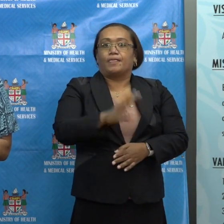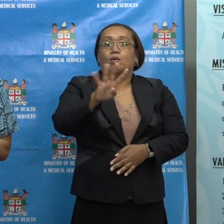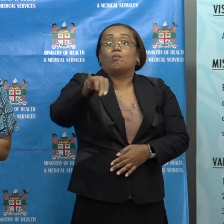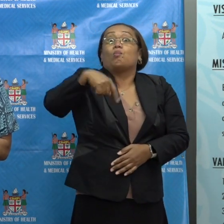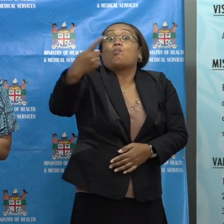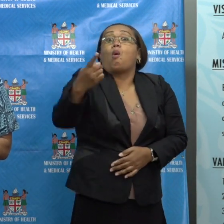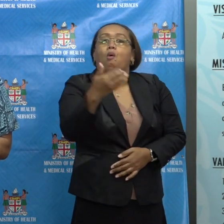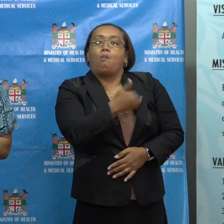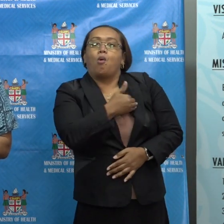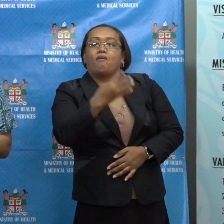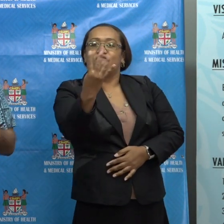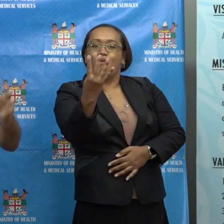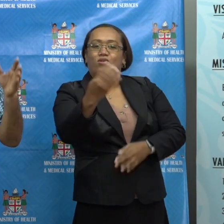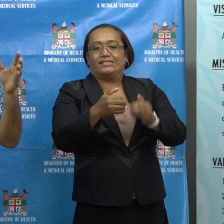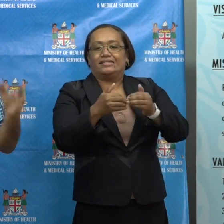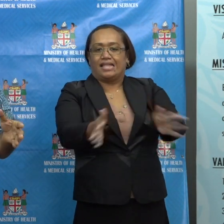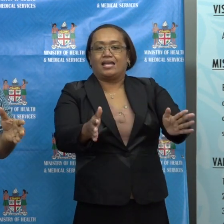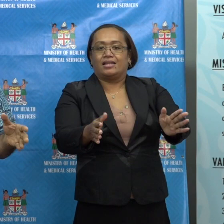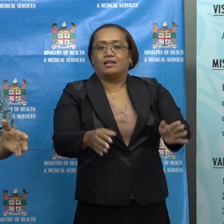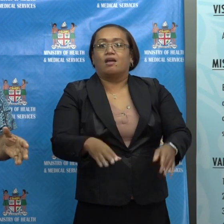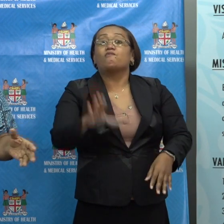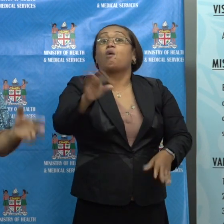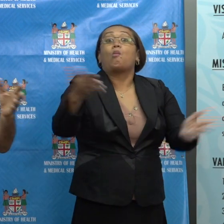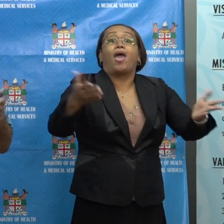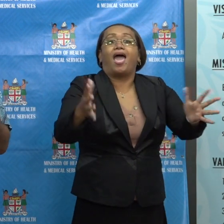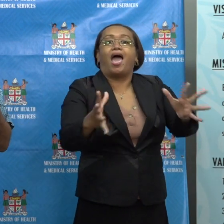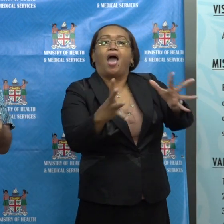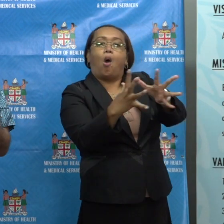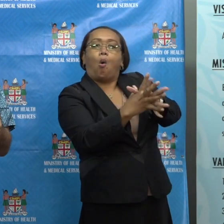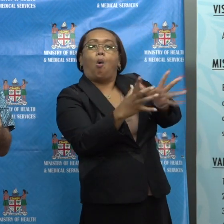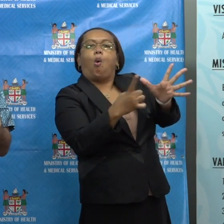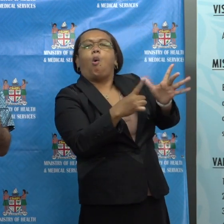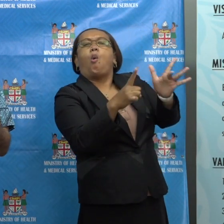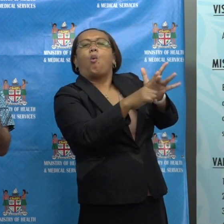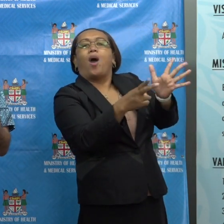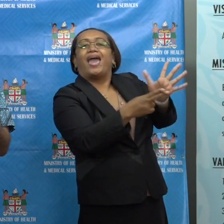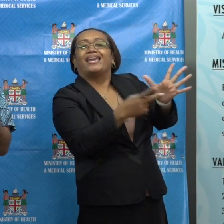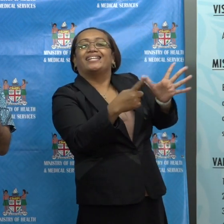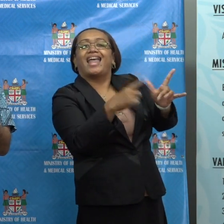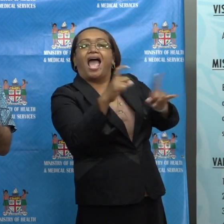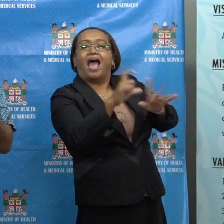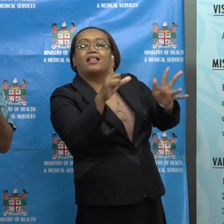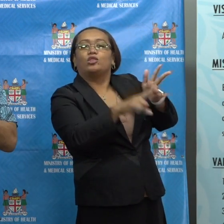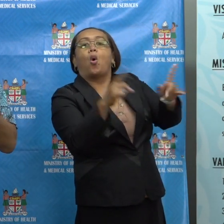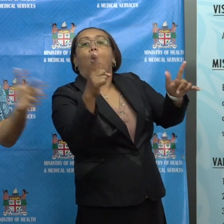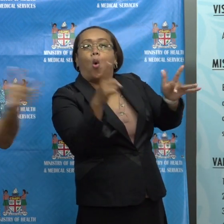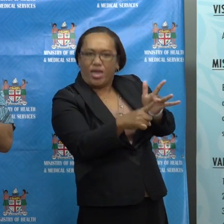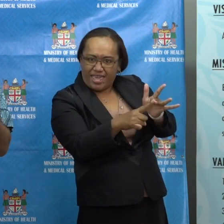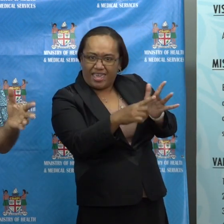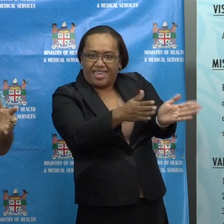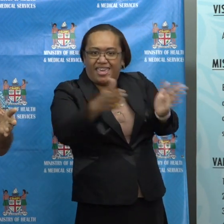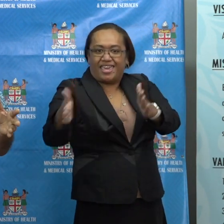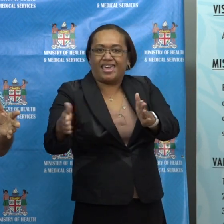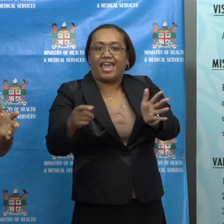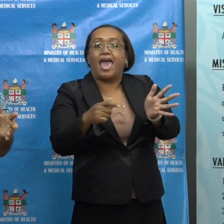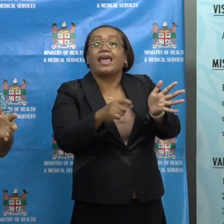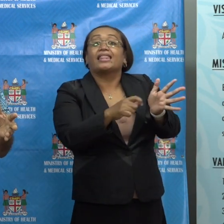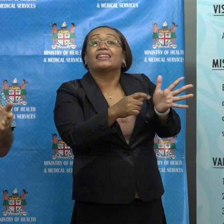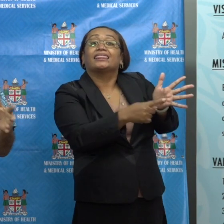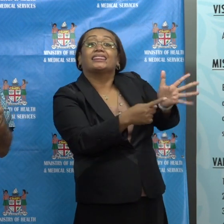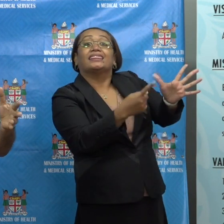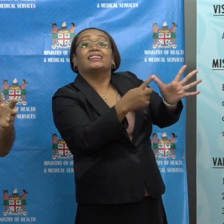April. It begins from Wainandoi to Tamavoiwai, and that will be the Lami area that